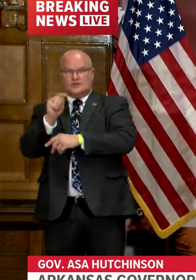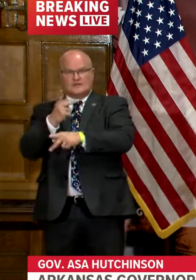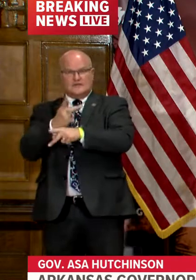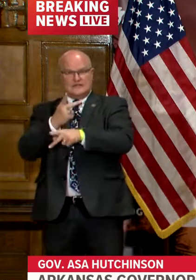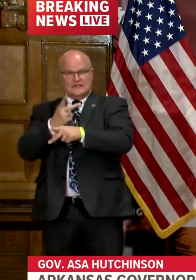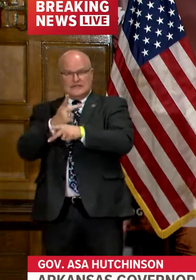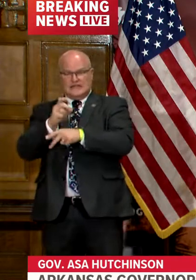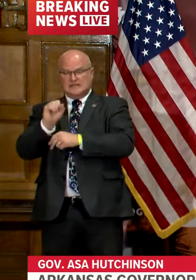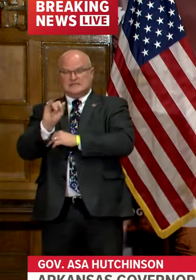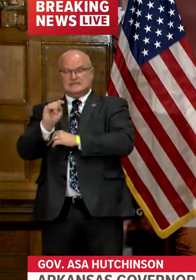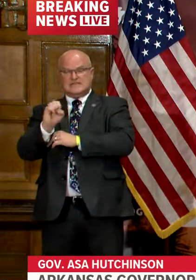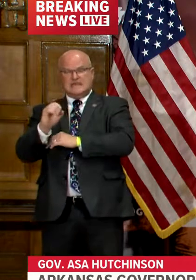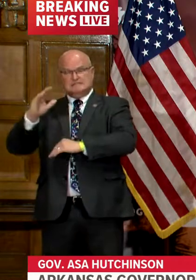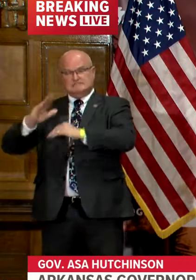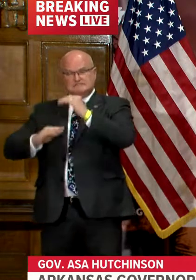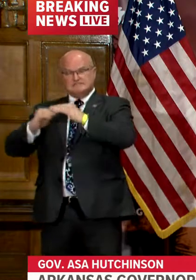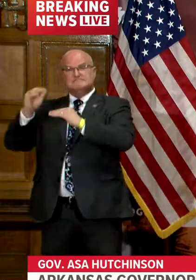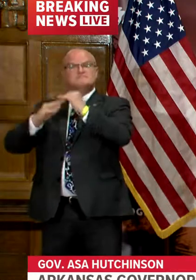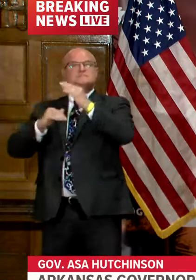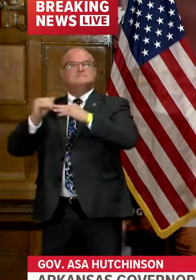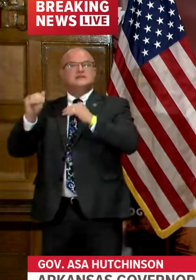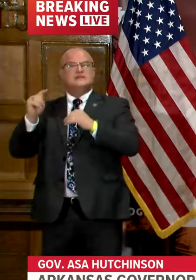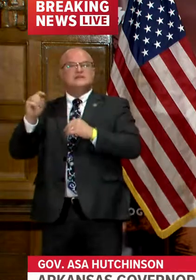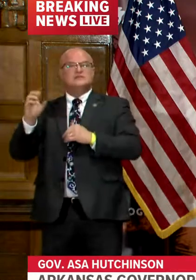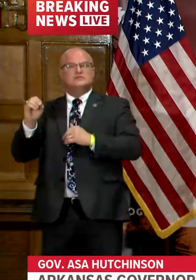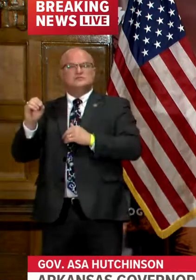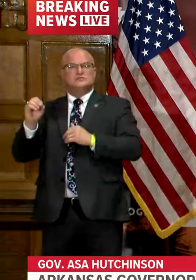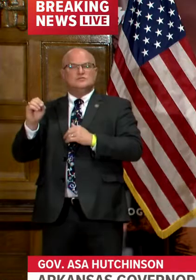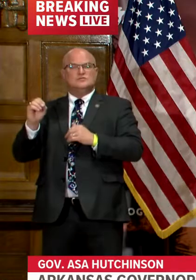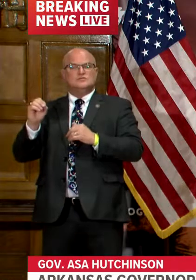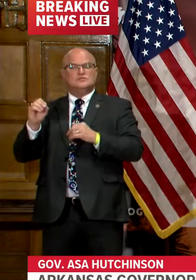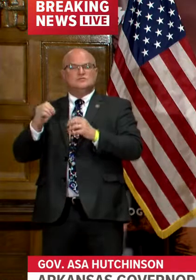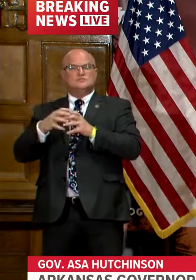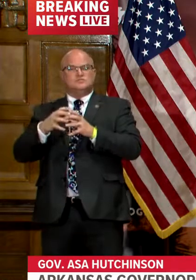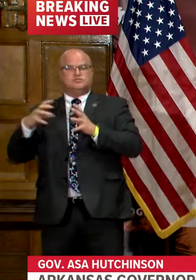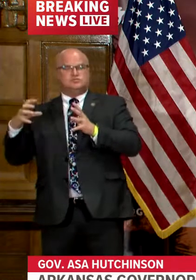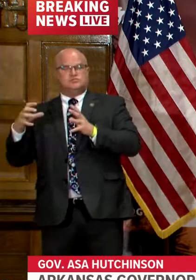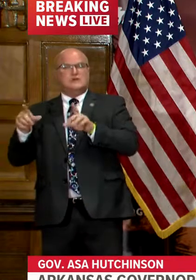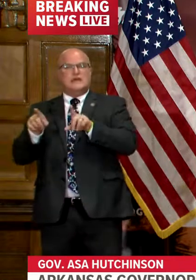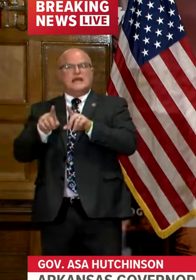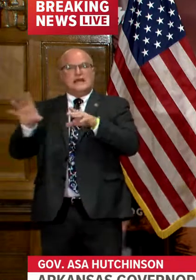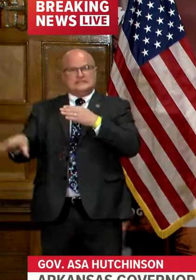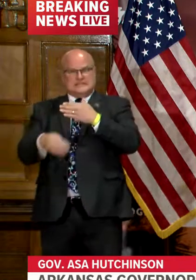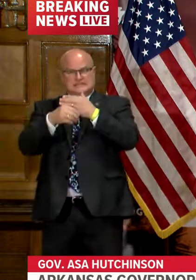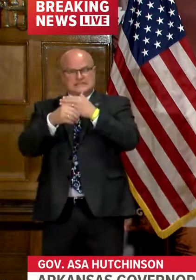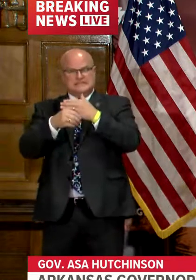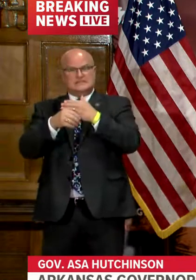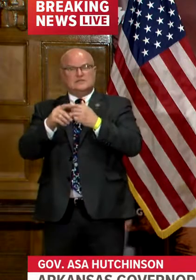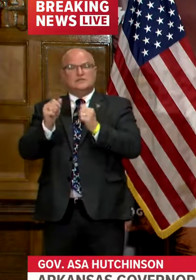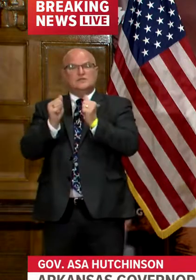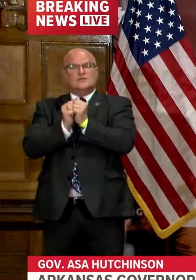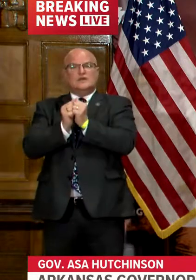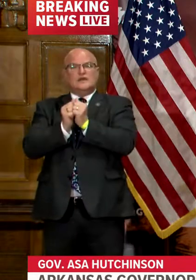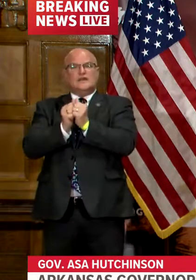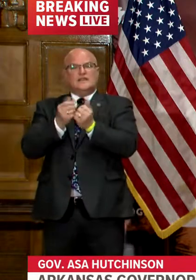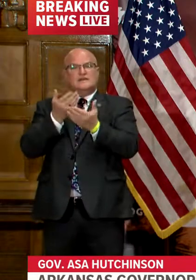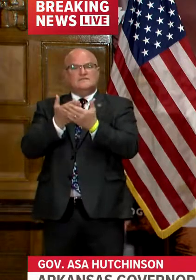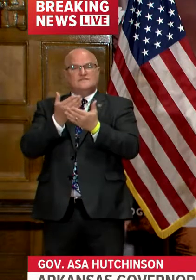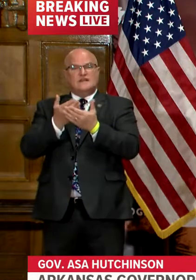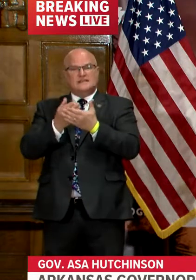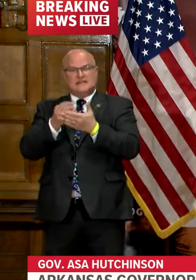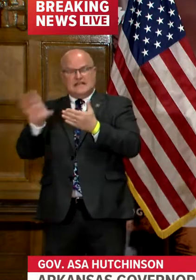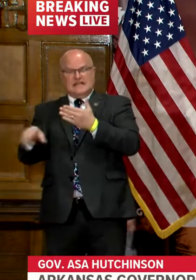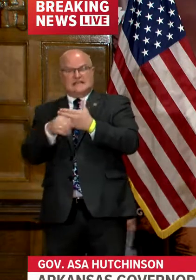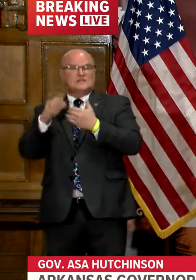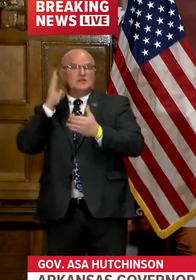be constructed, to be built out, as in addition to funding